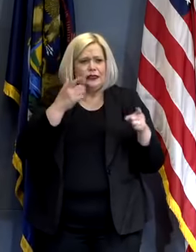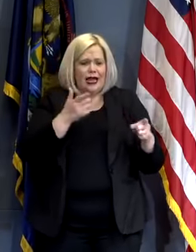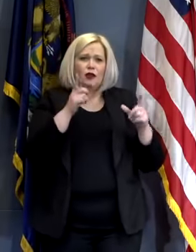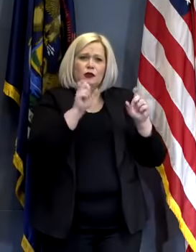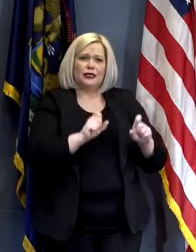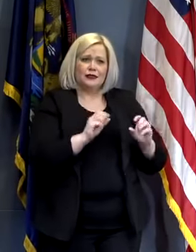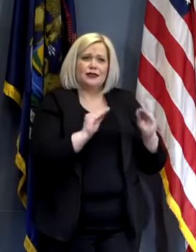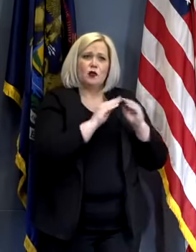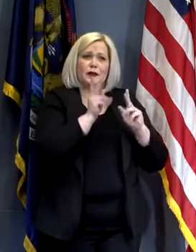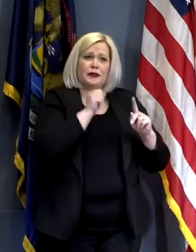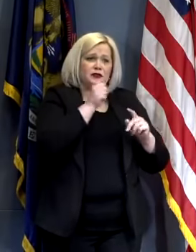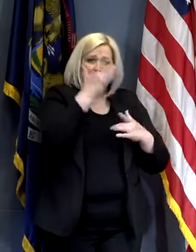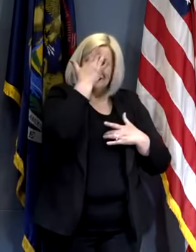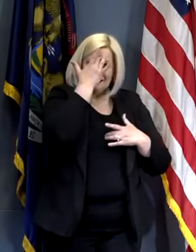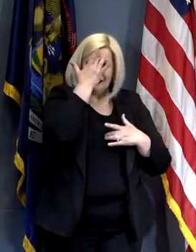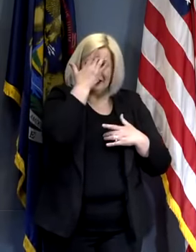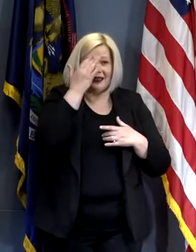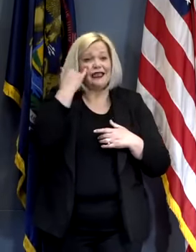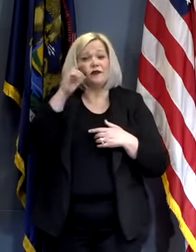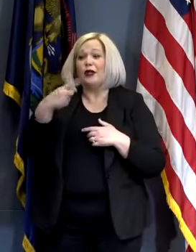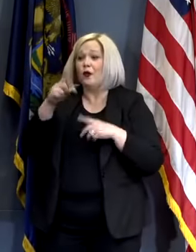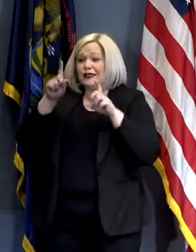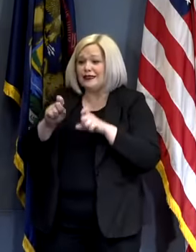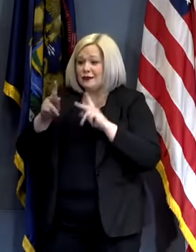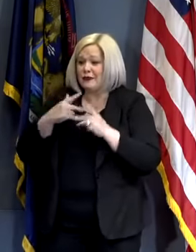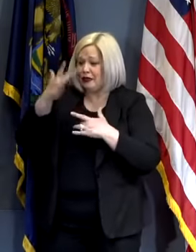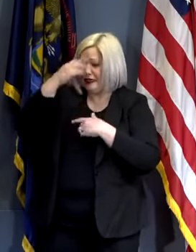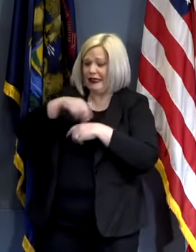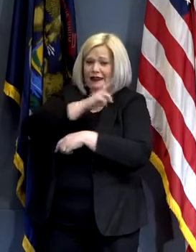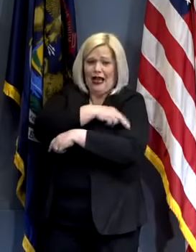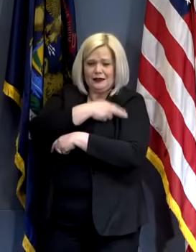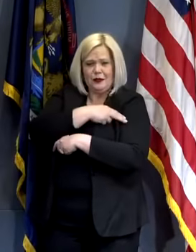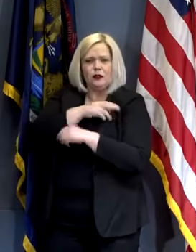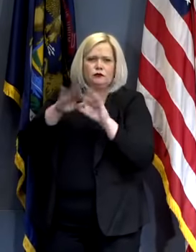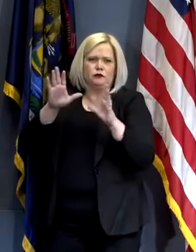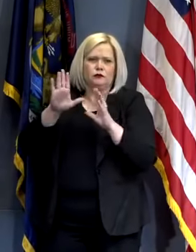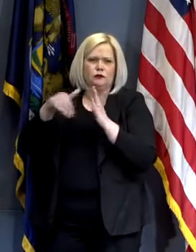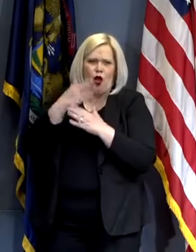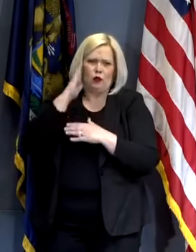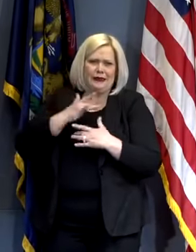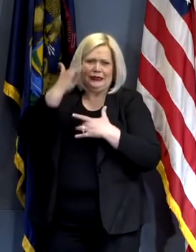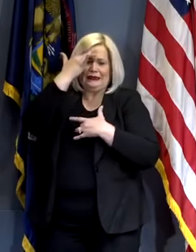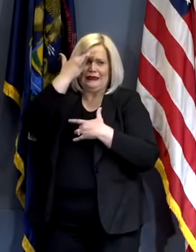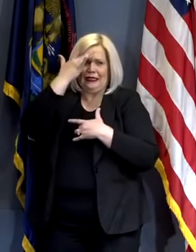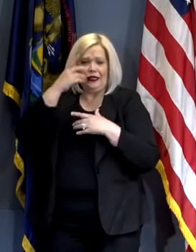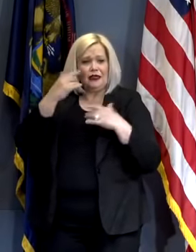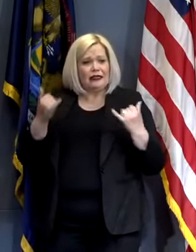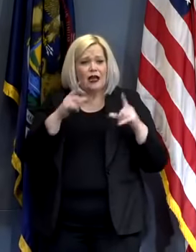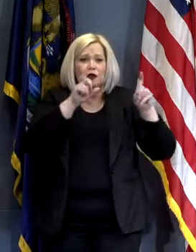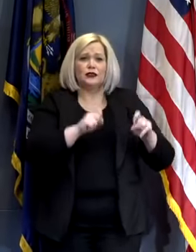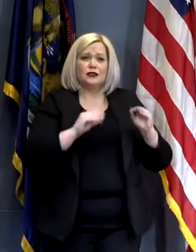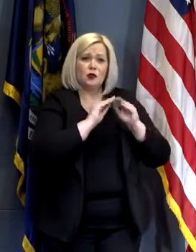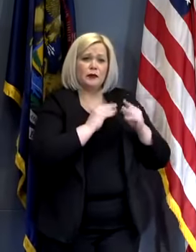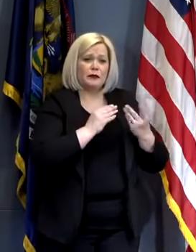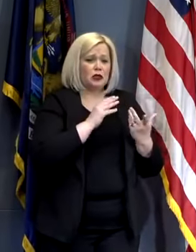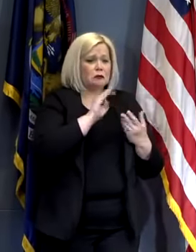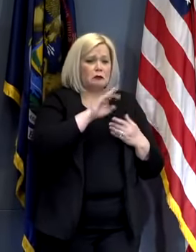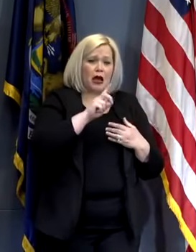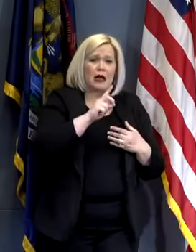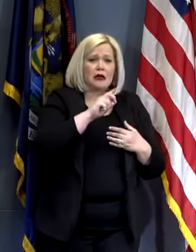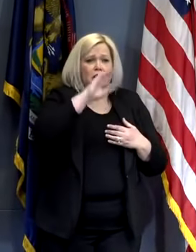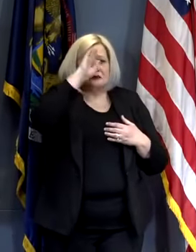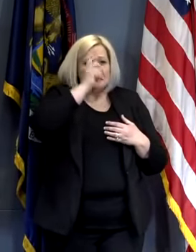who are tested who are positive. So as we've expanded our criteria, so people with mild symptoms, people who don't have